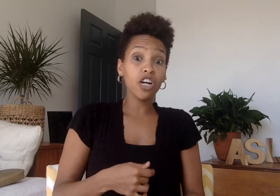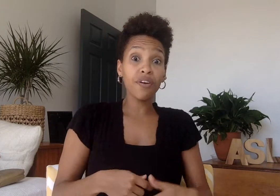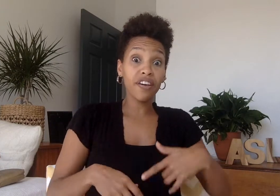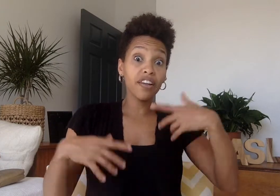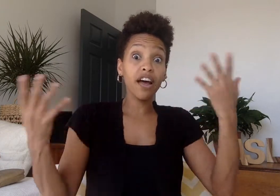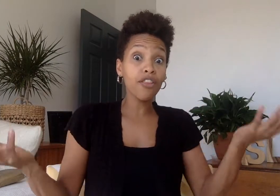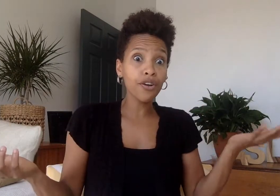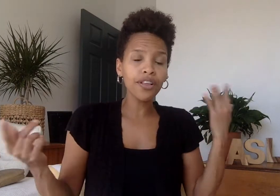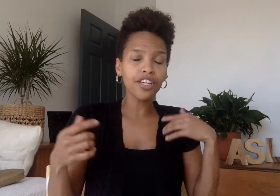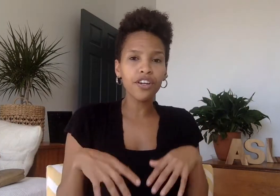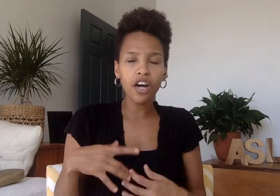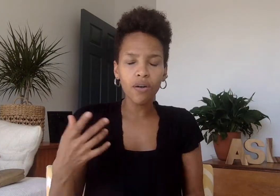with another, like you could go,